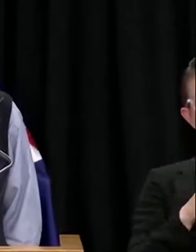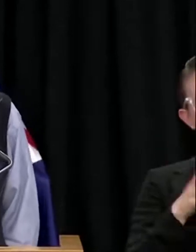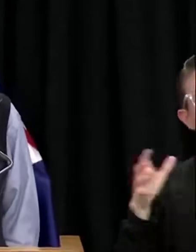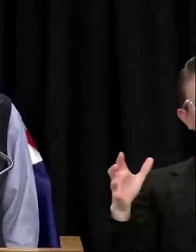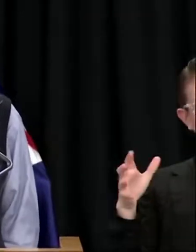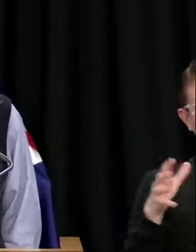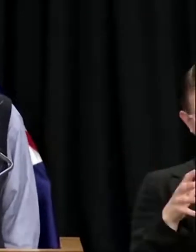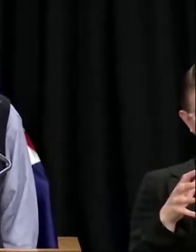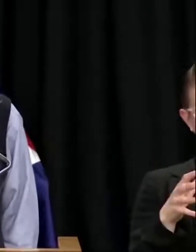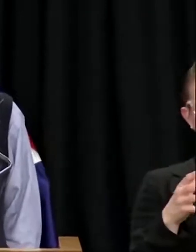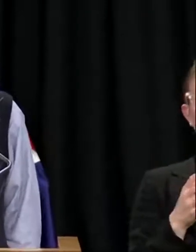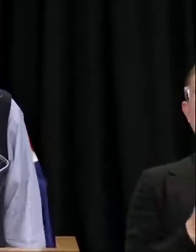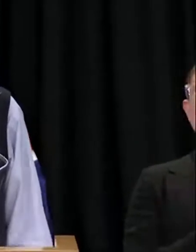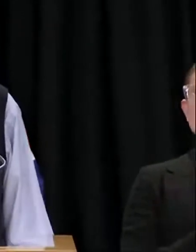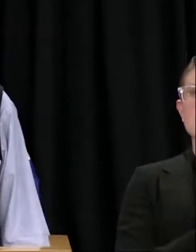said. It was kind of